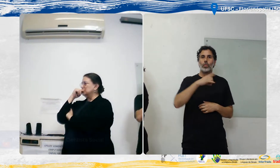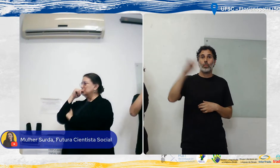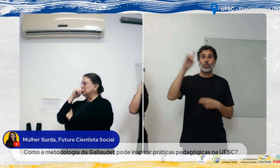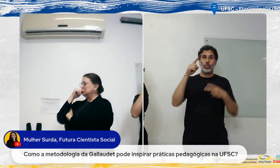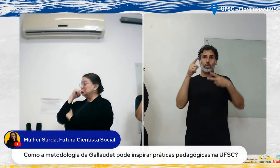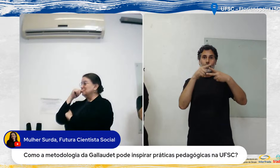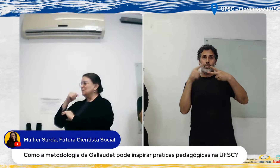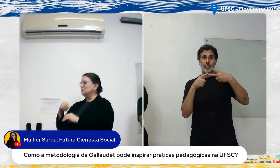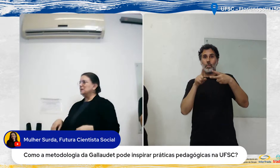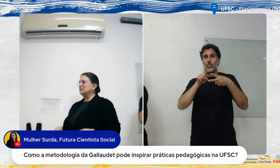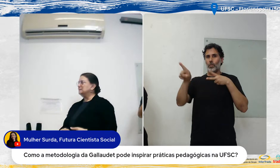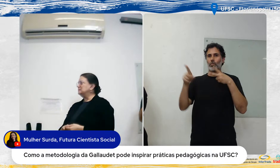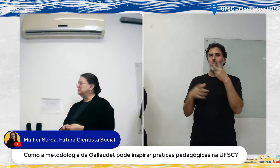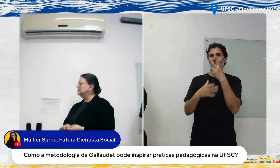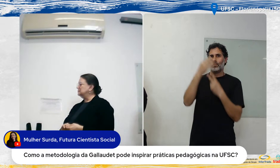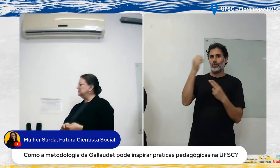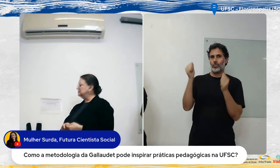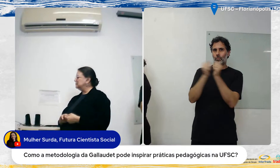questions together.